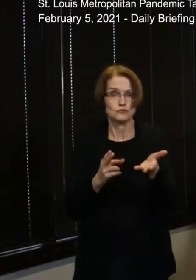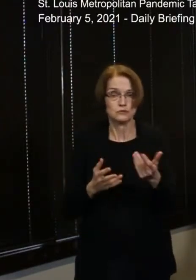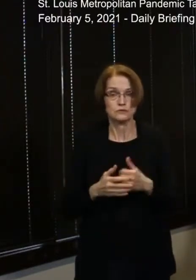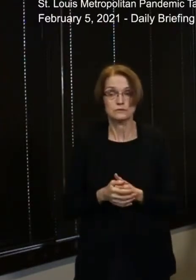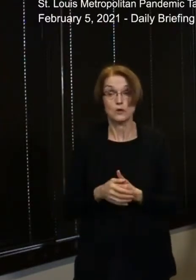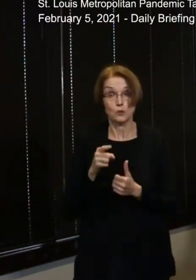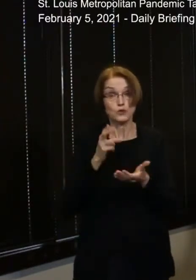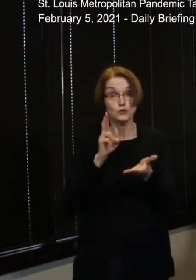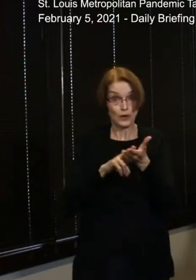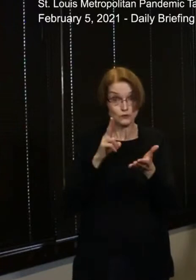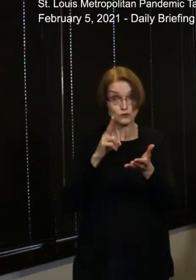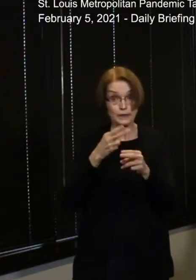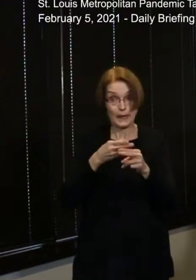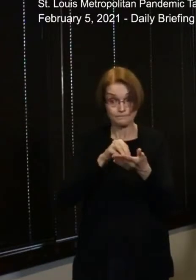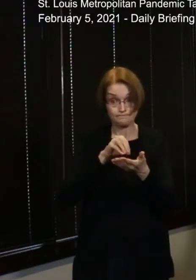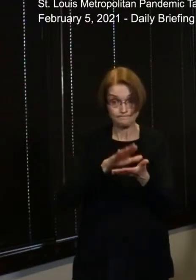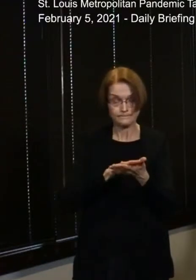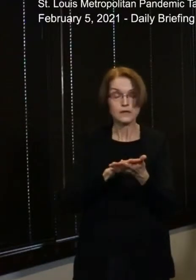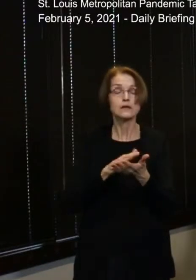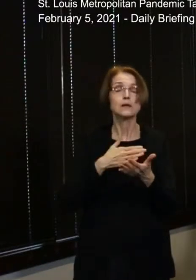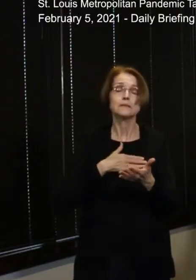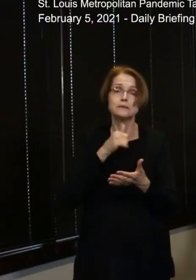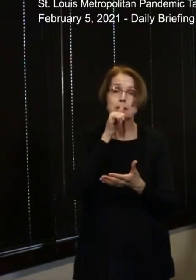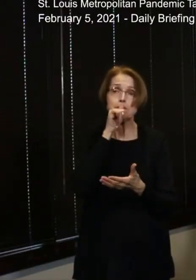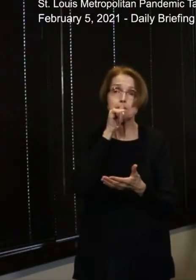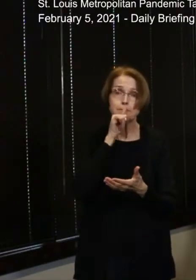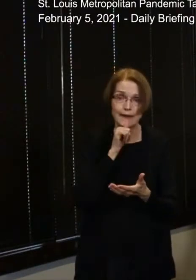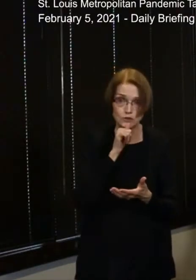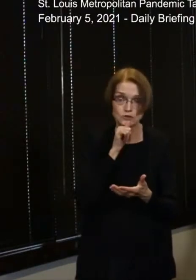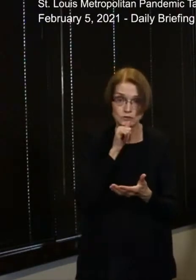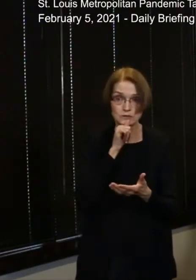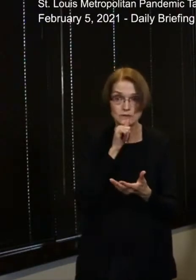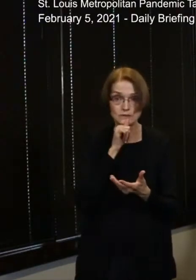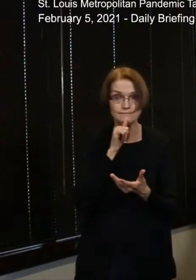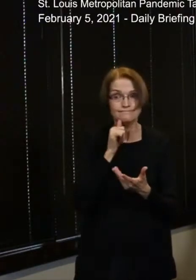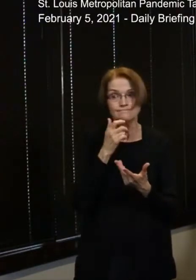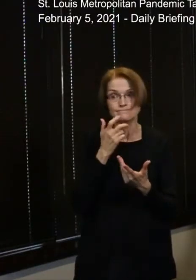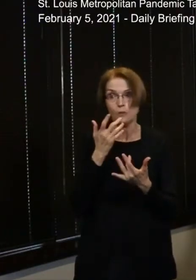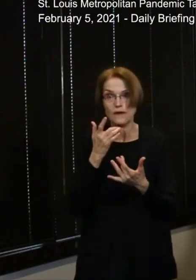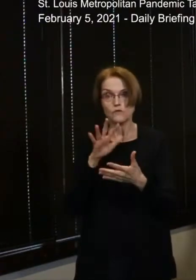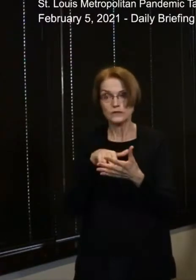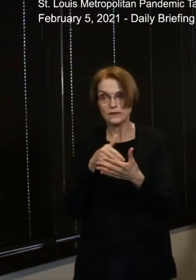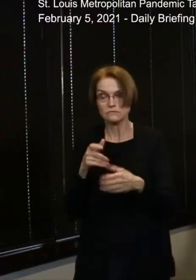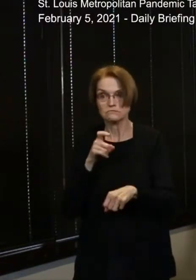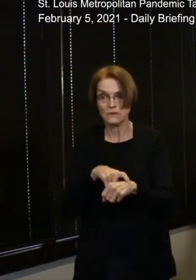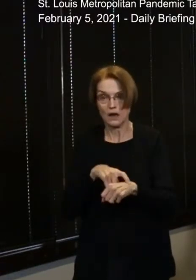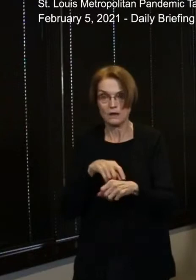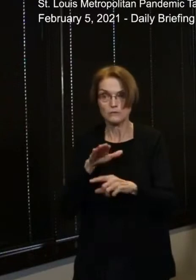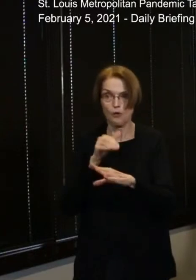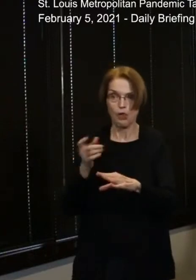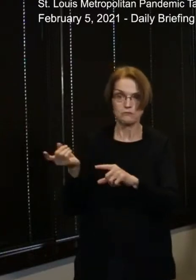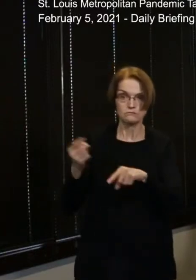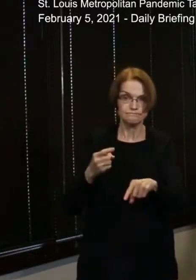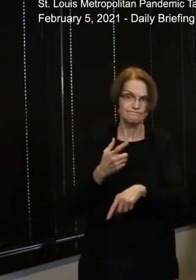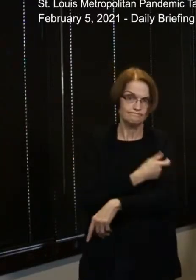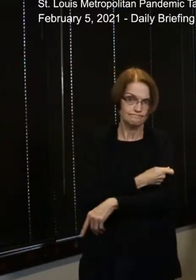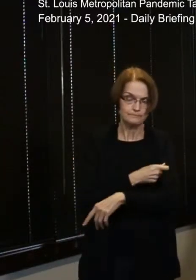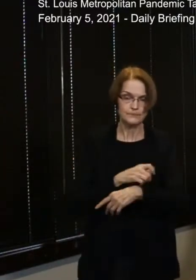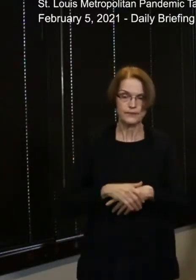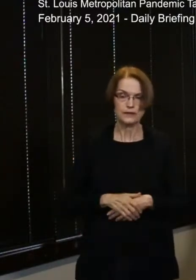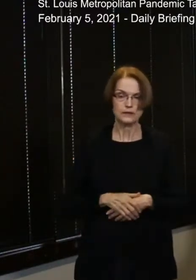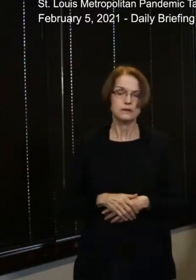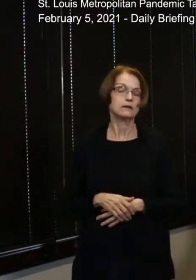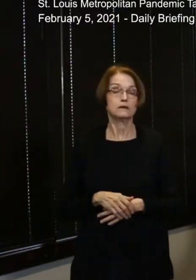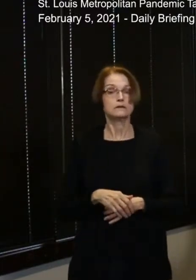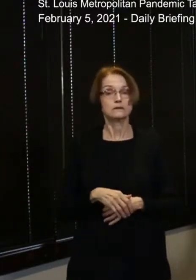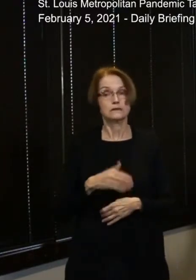have pre-registered, we ask that you be patient while we schedule you for your vaccination appointment. And like I said earlier, we